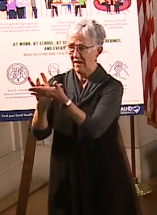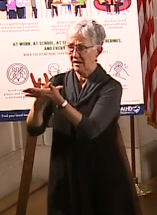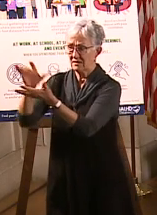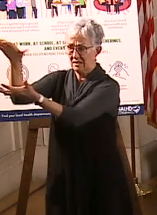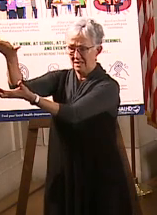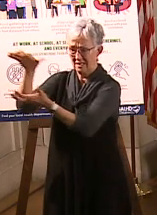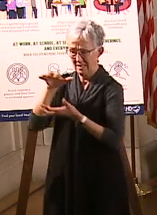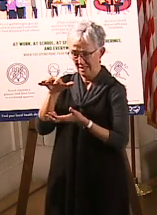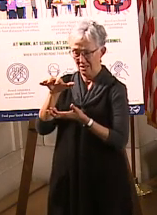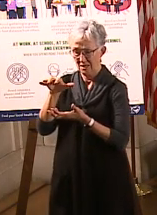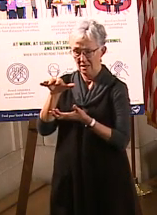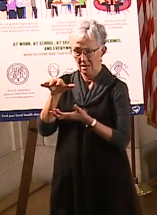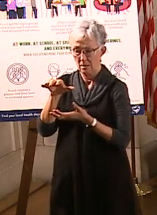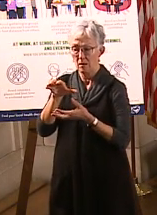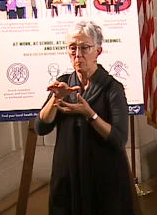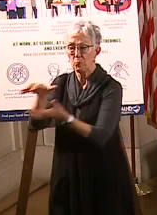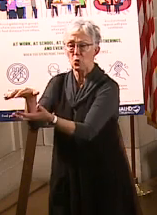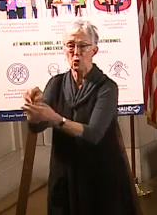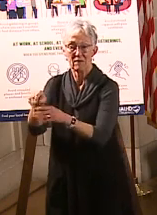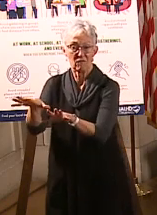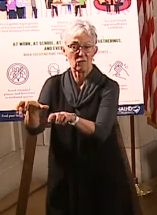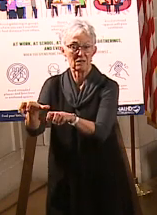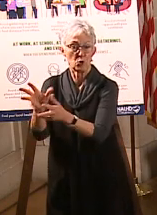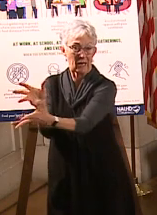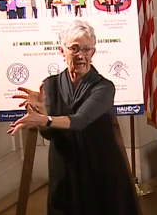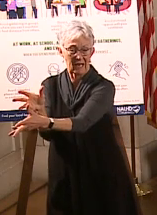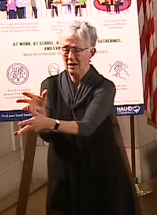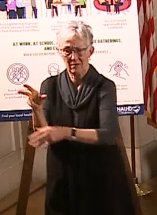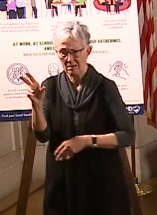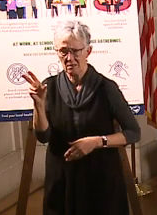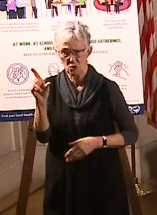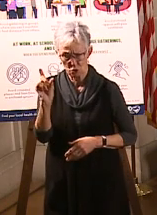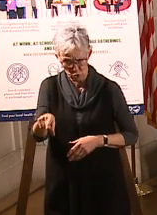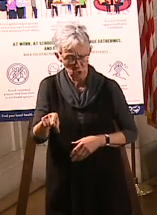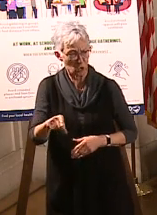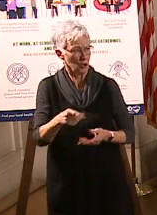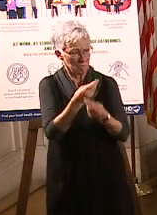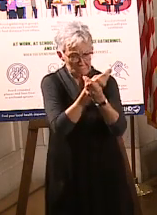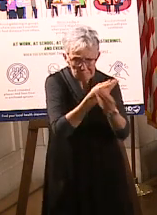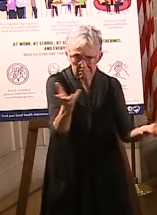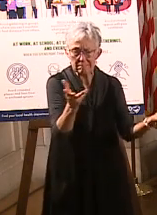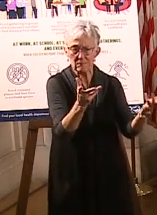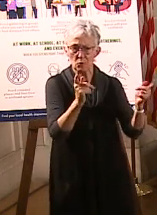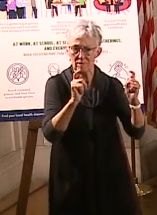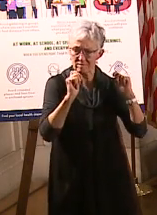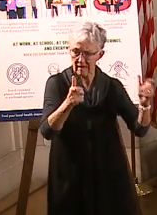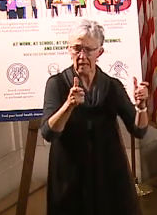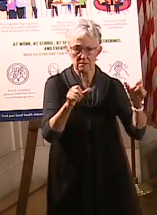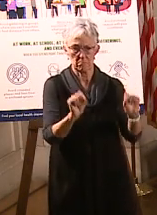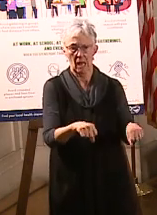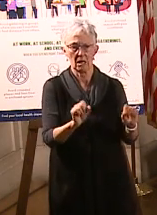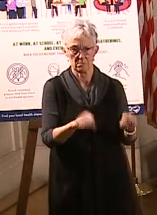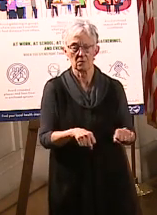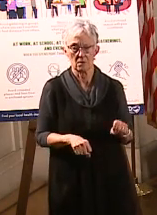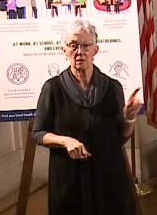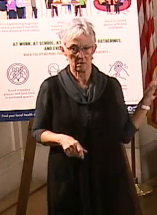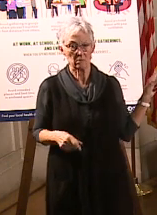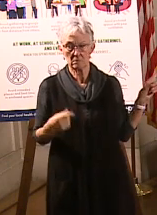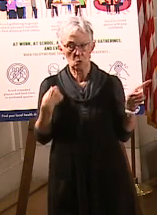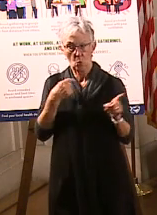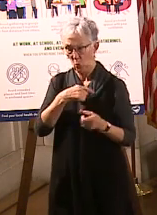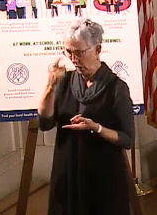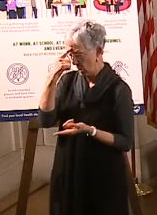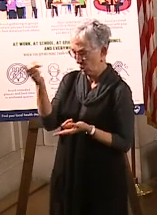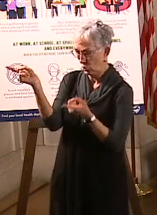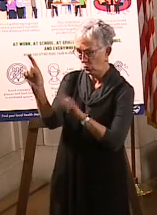that 100%. We are working to be able to get these vaccines out. Again, I think we just need to remember that when you're talking about,